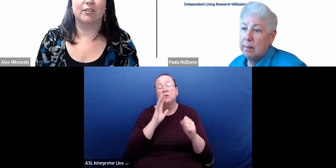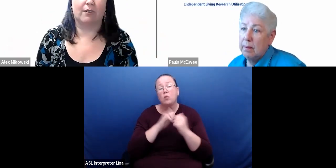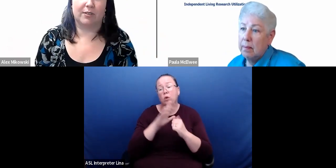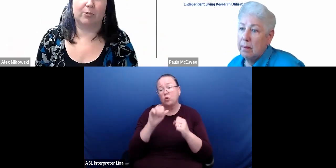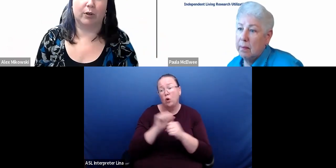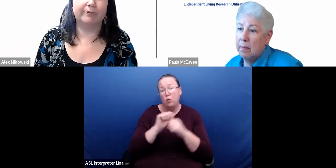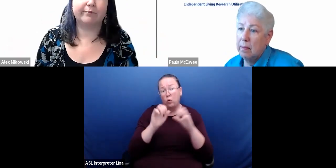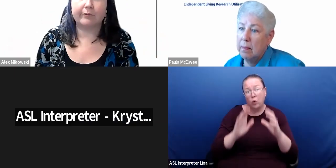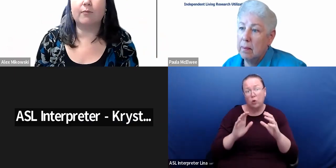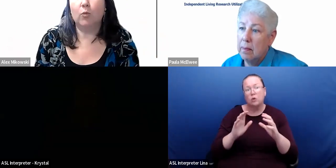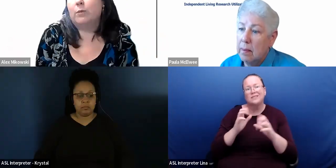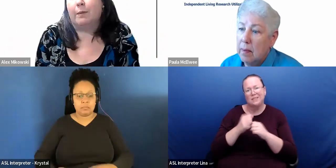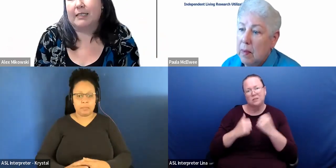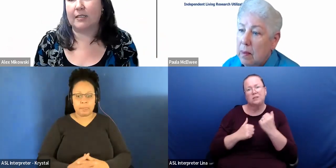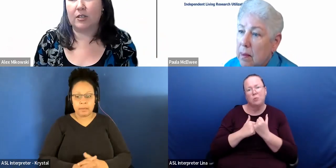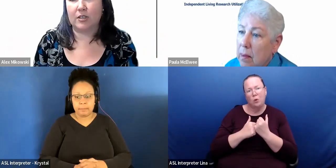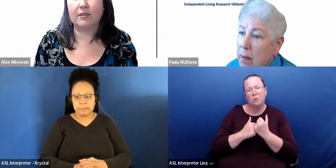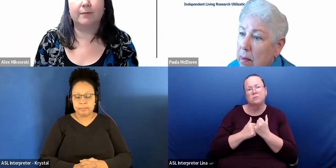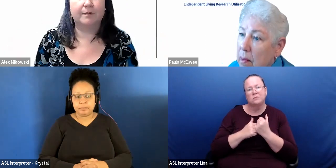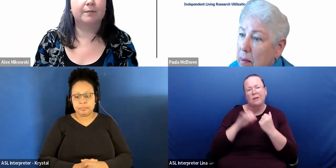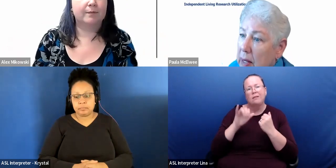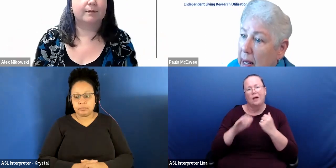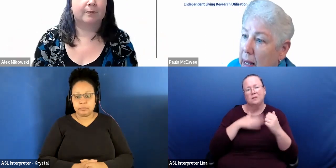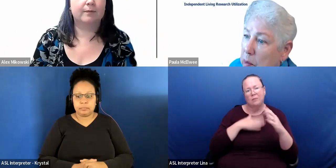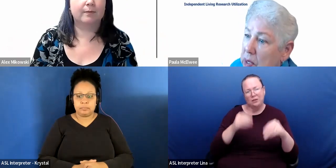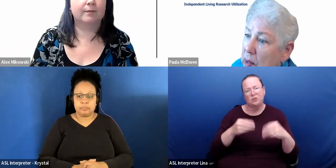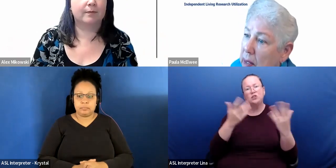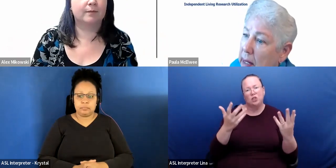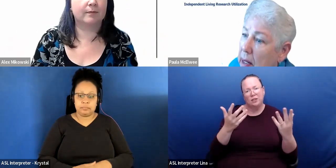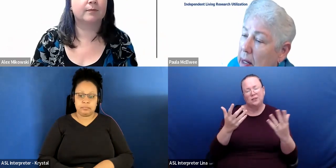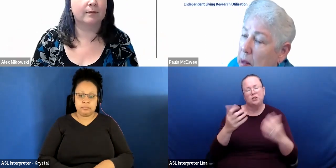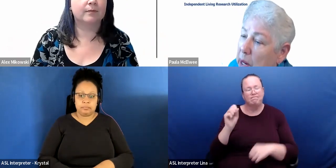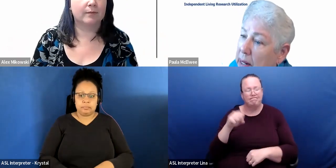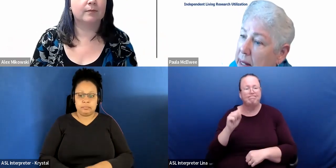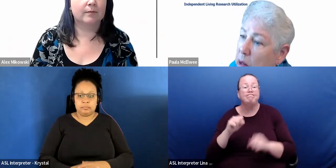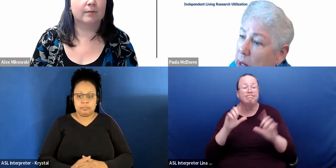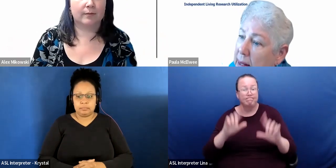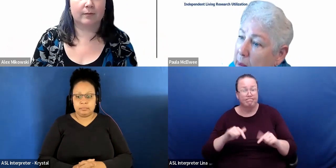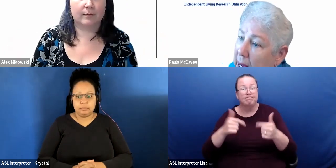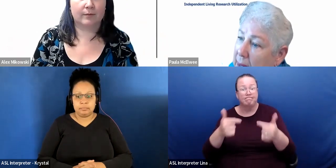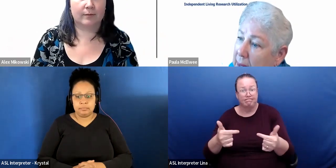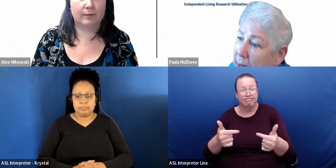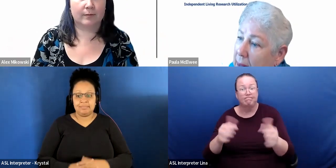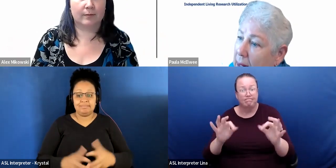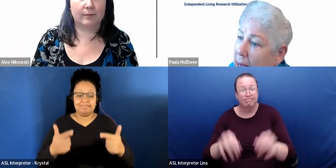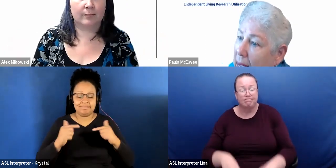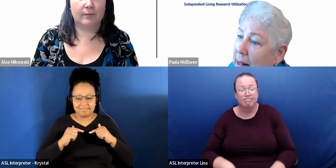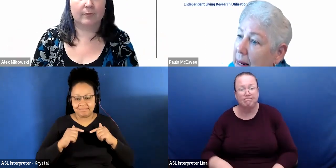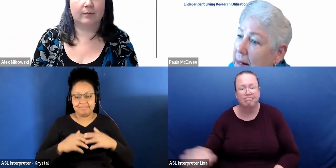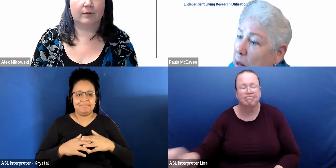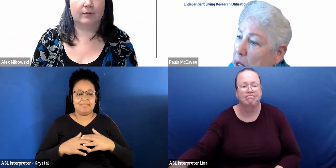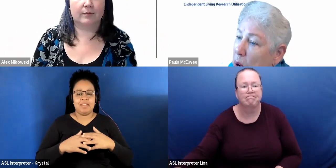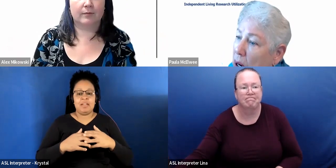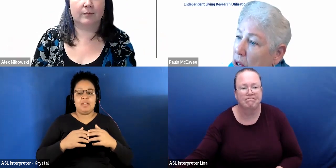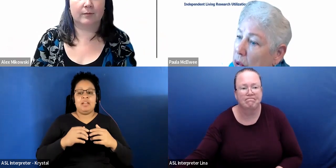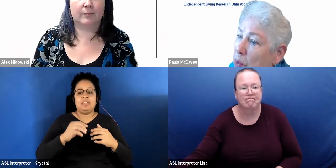getting yourself support would be my suggestion. Yeah, absolutely. Mary said one time I had a